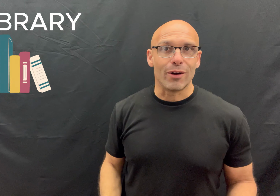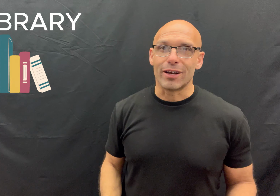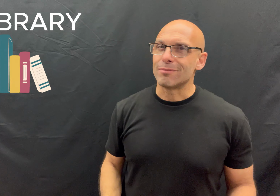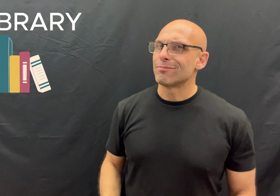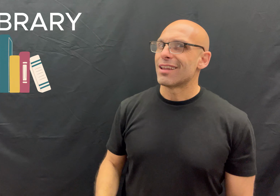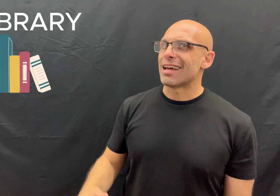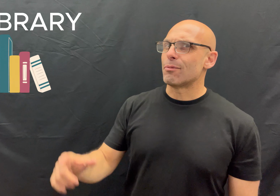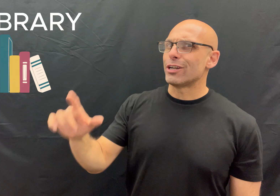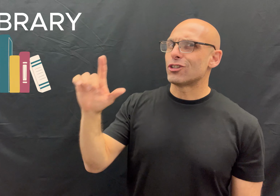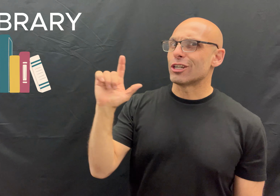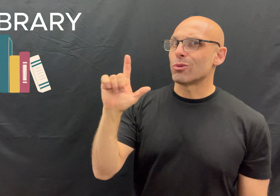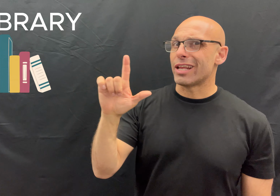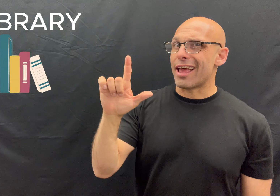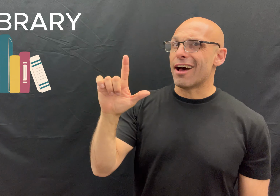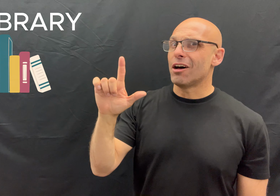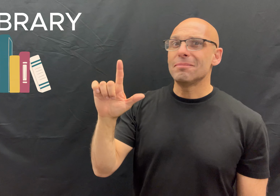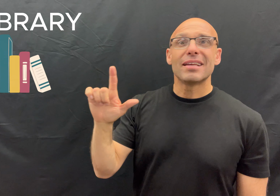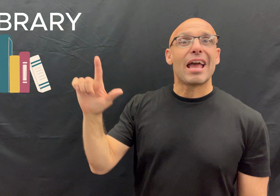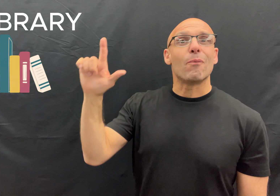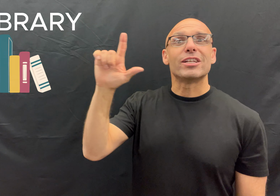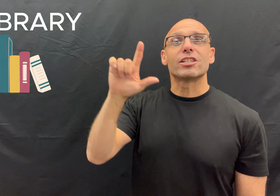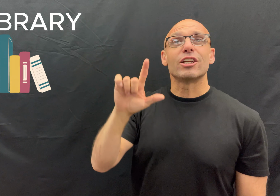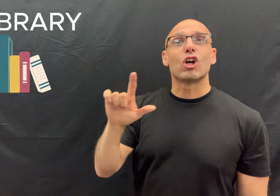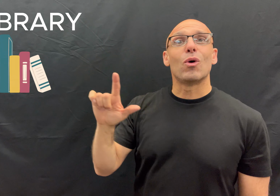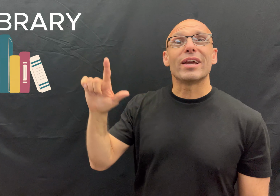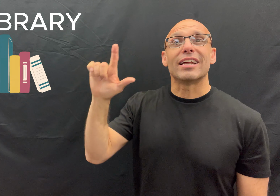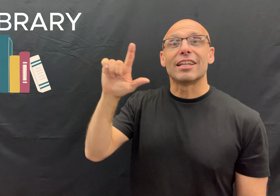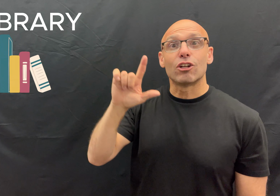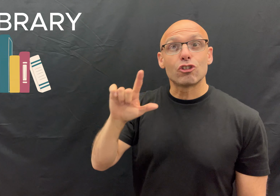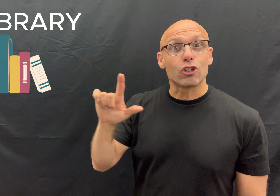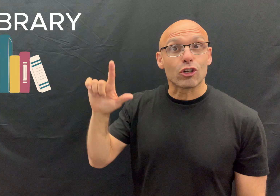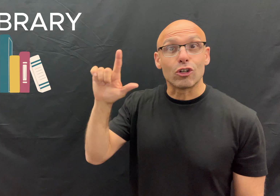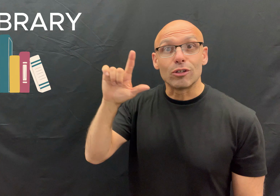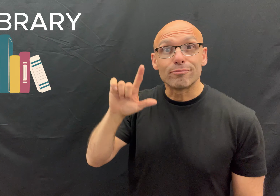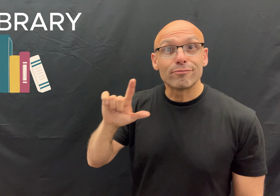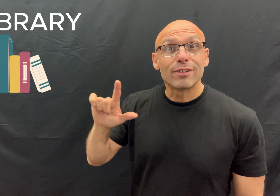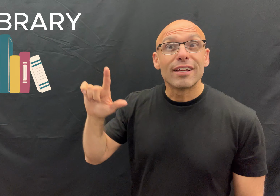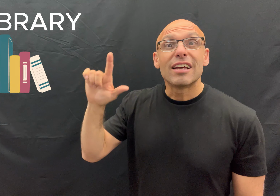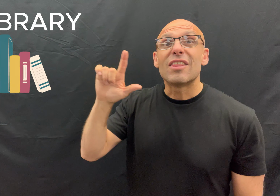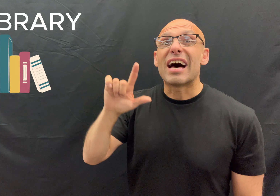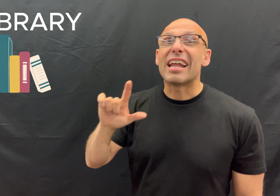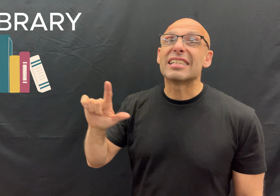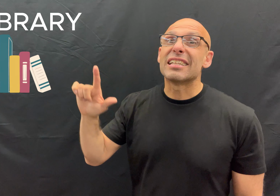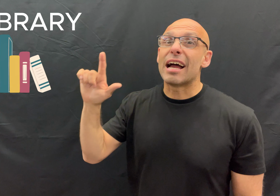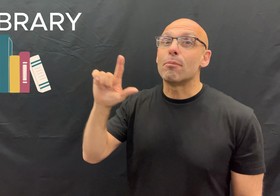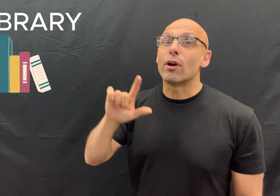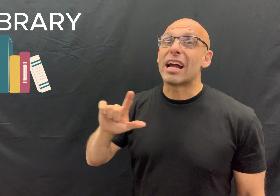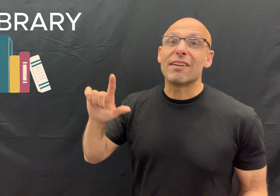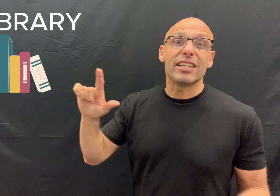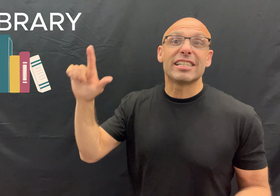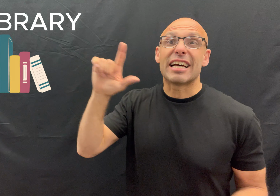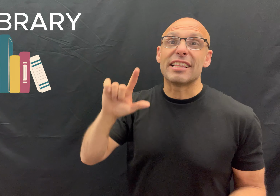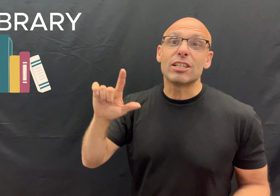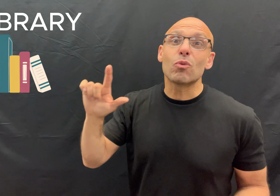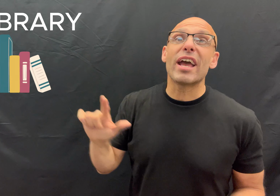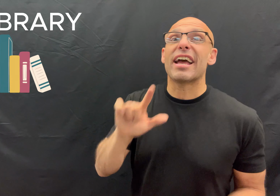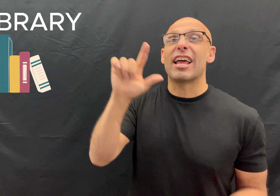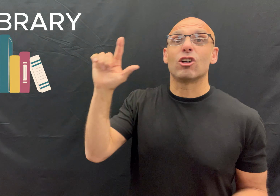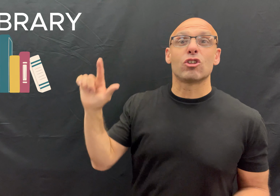Library. Library starts with an L, and we're just gonna go in a little circle. That is library. I've seen a sign this way and also